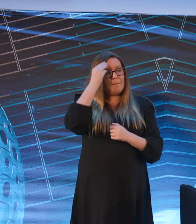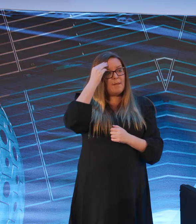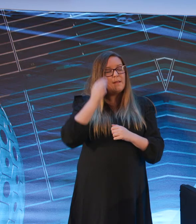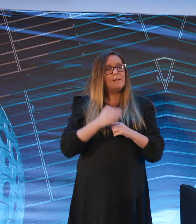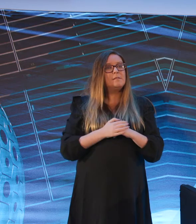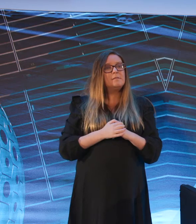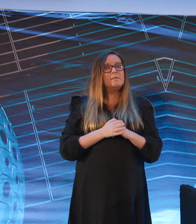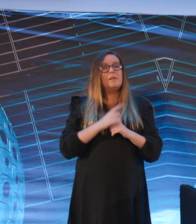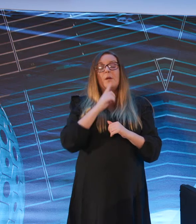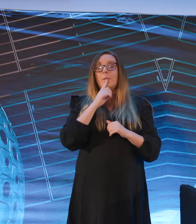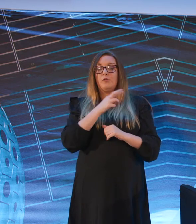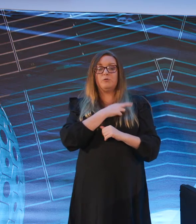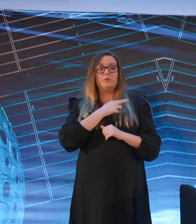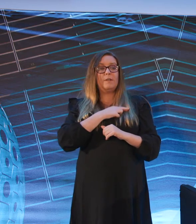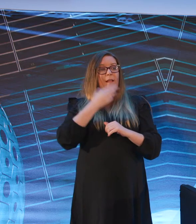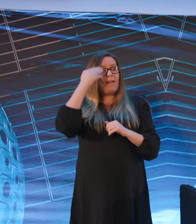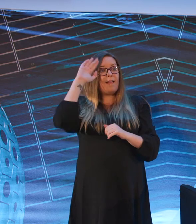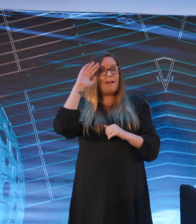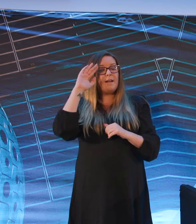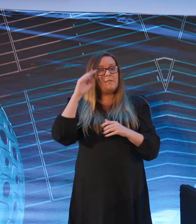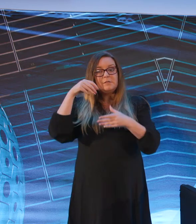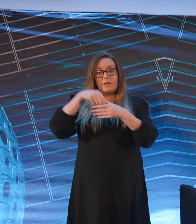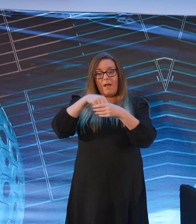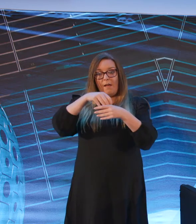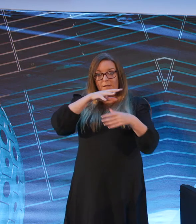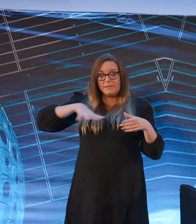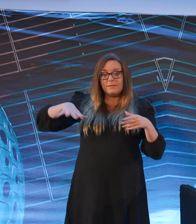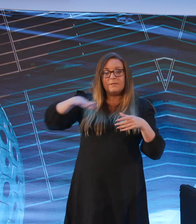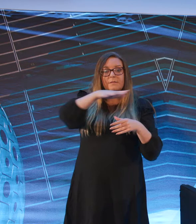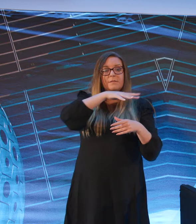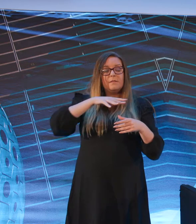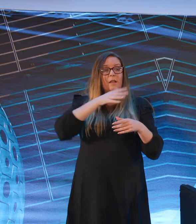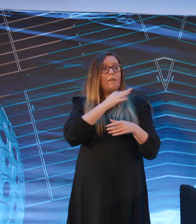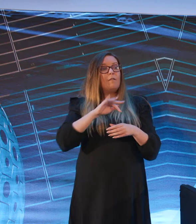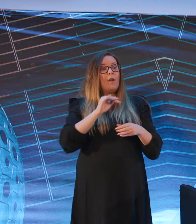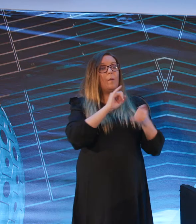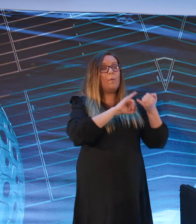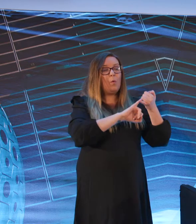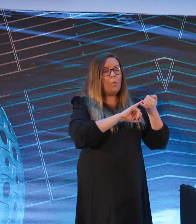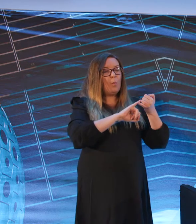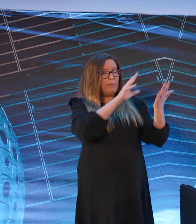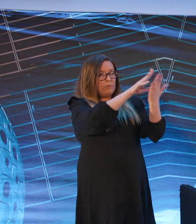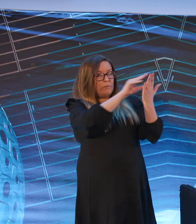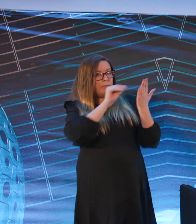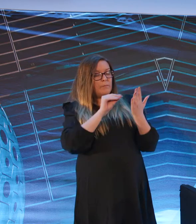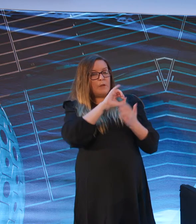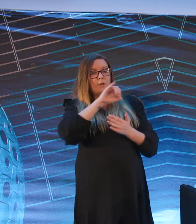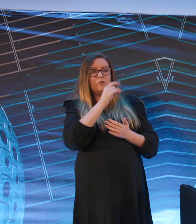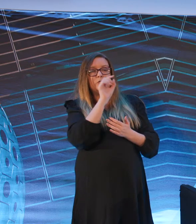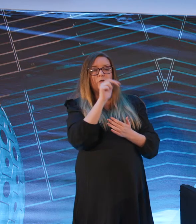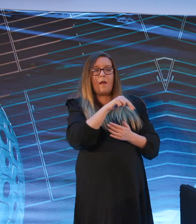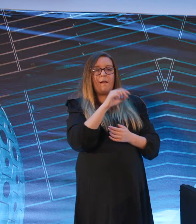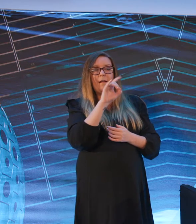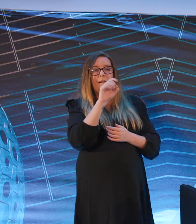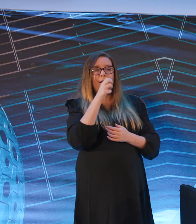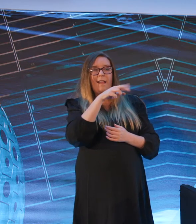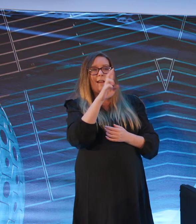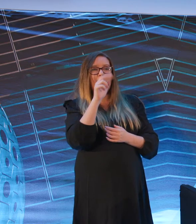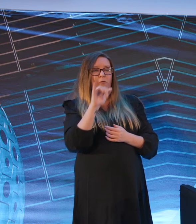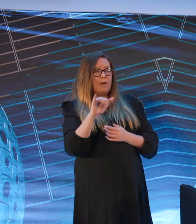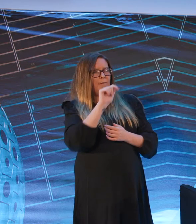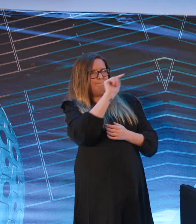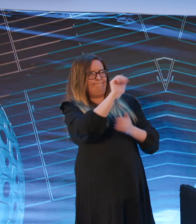Irish context, we draw inspiration from John Henry Newman's work, The Idea of a